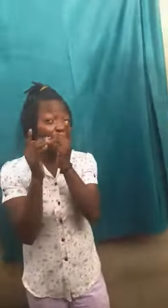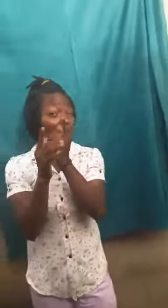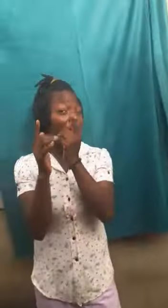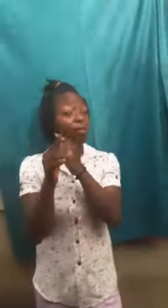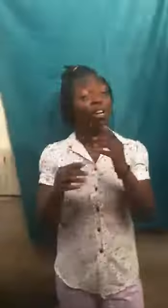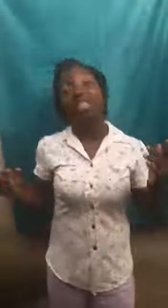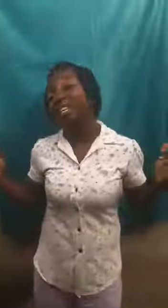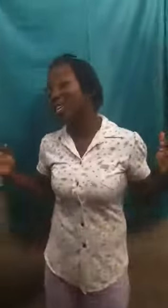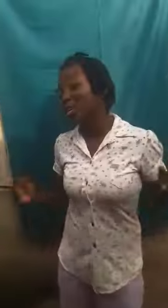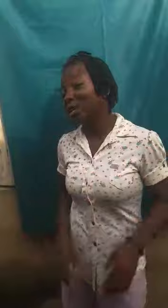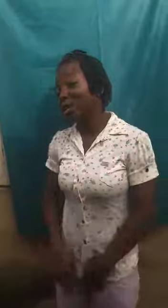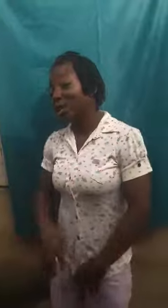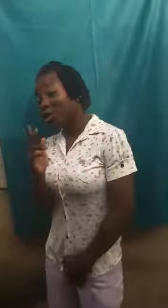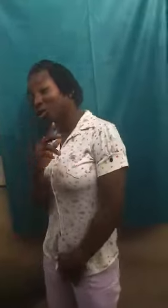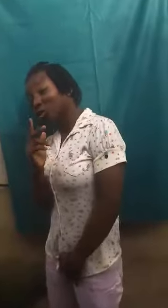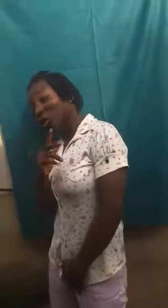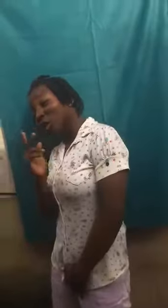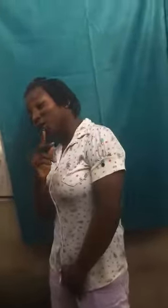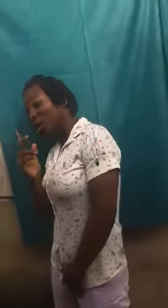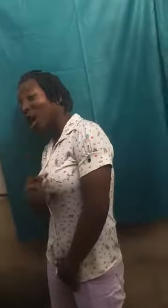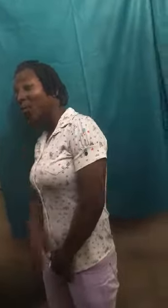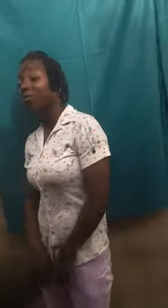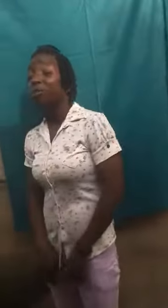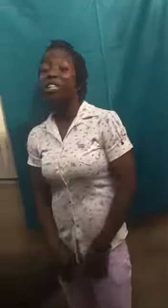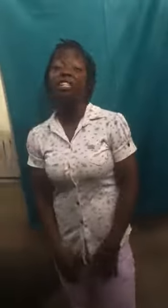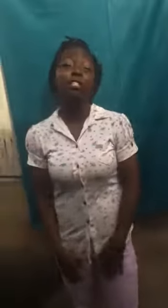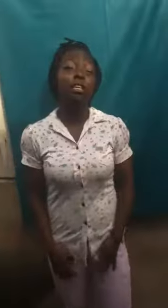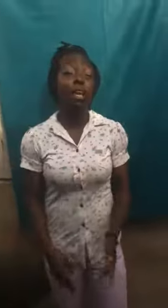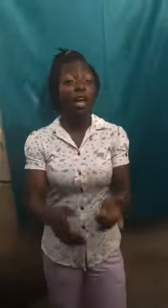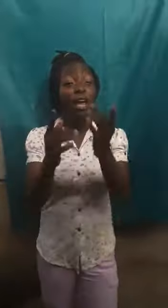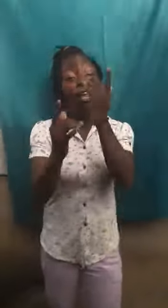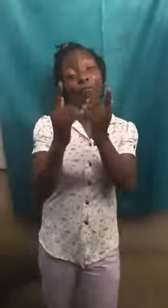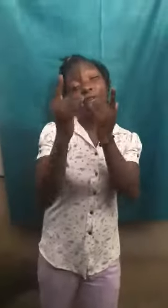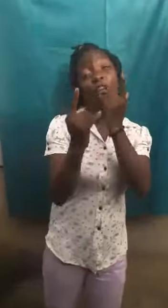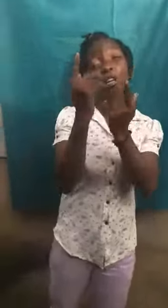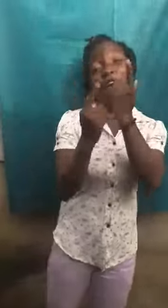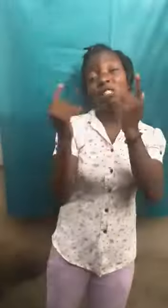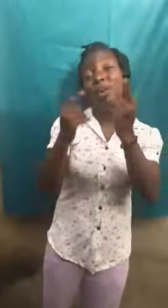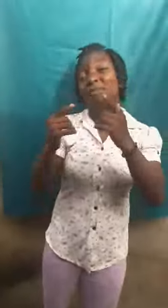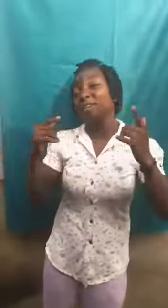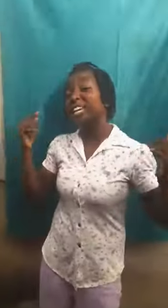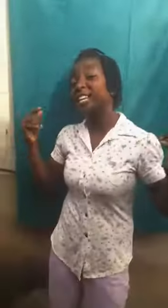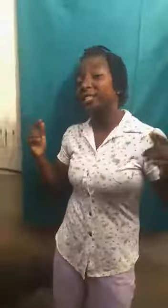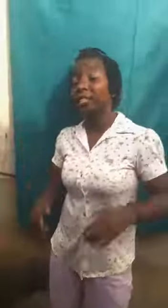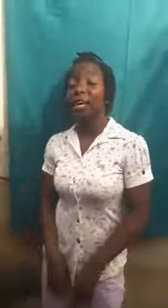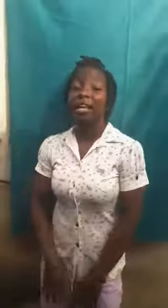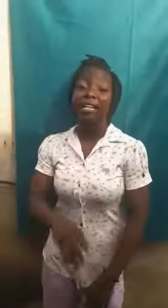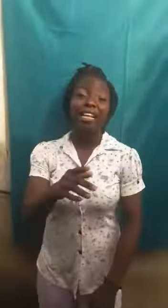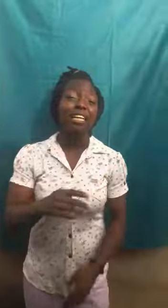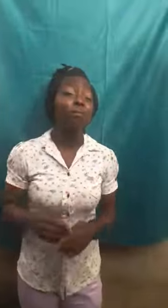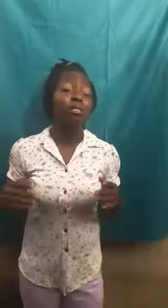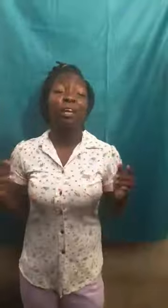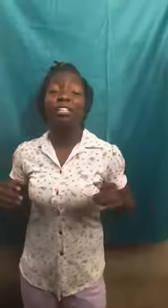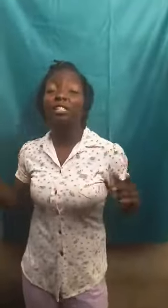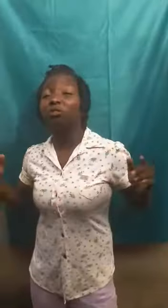we no be money. Do not disturb it, please. If we go pass my peace. That's not my expensive